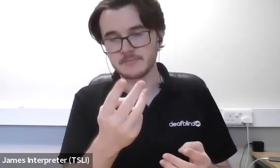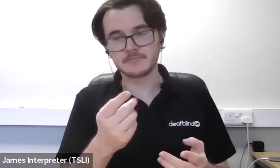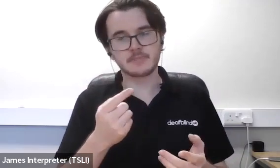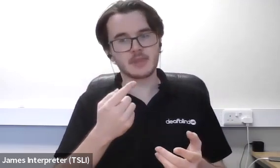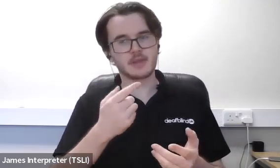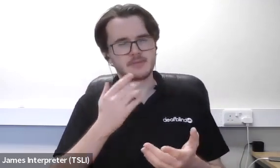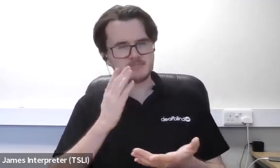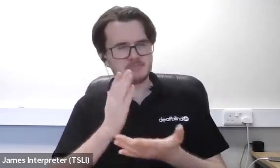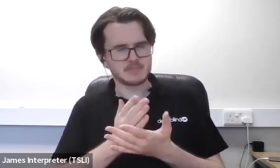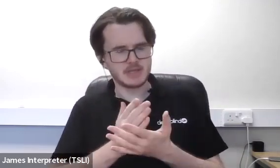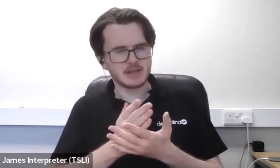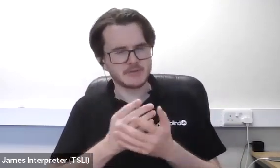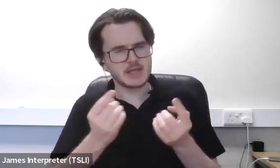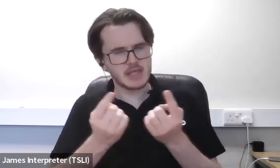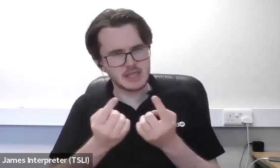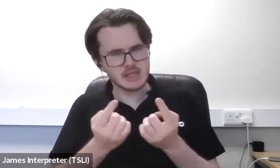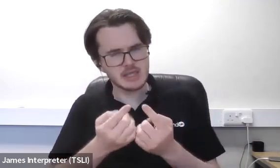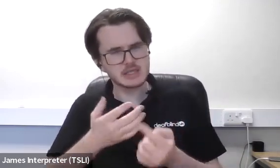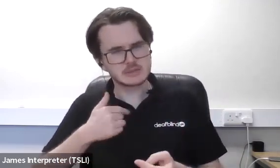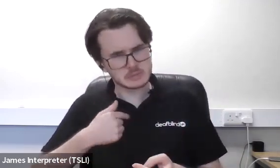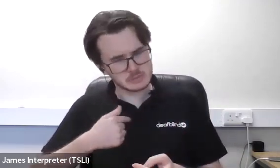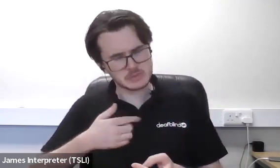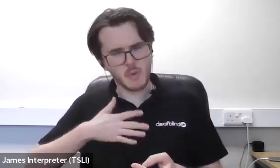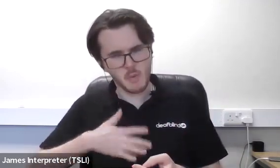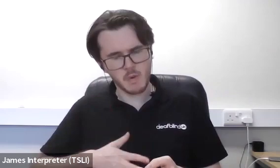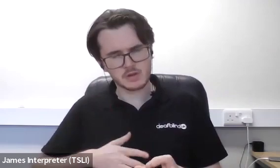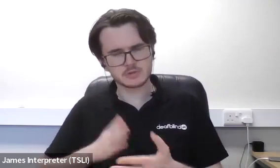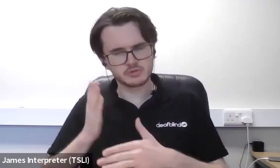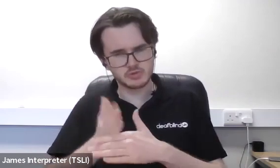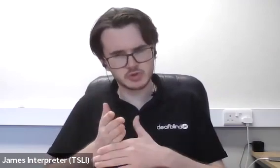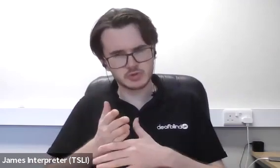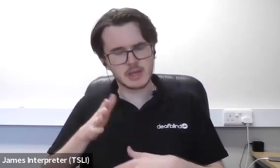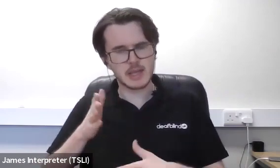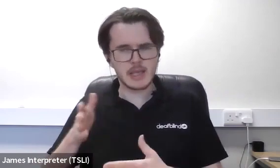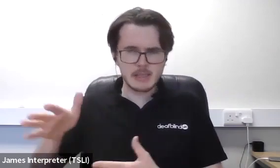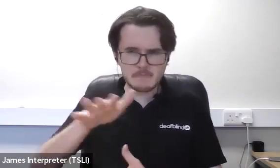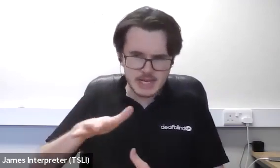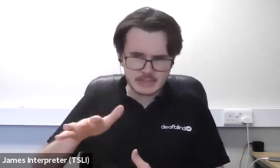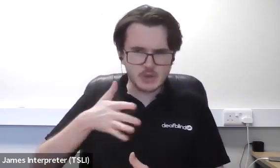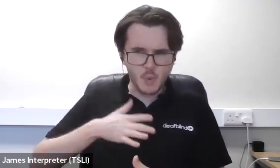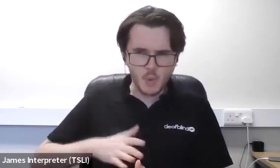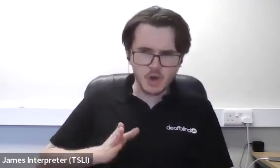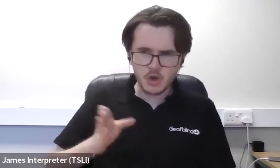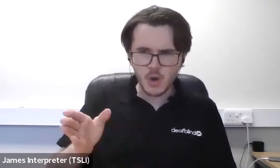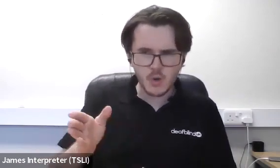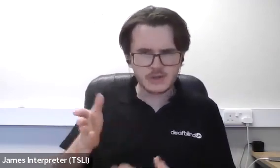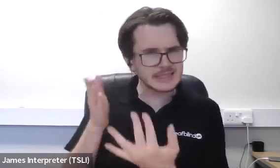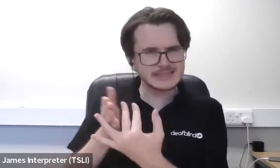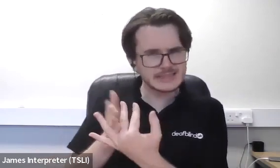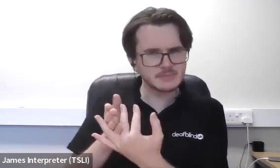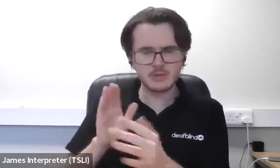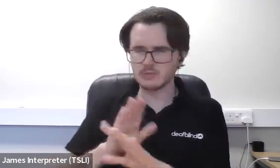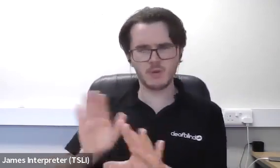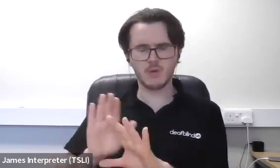things they wanted to do or the places they wanted to go to were not accessible to them, even if they did